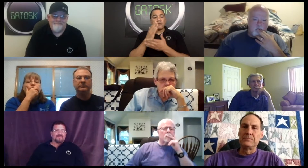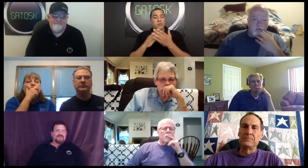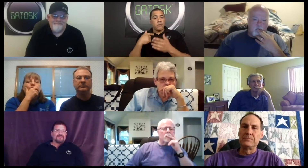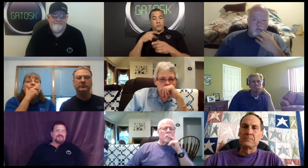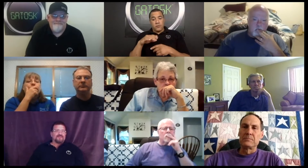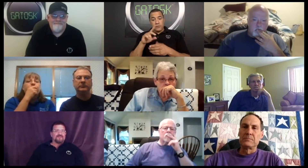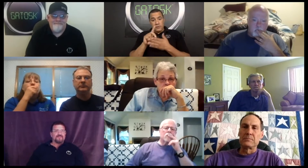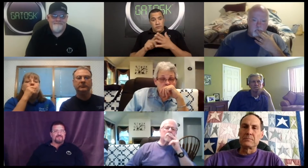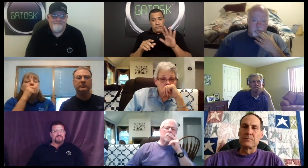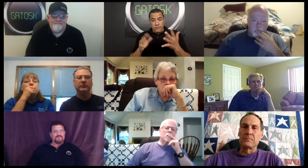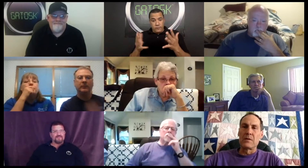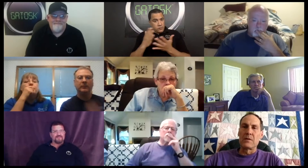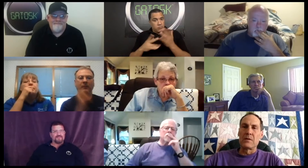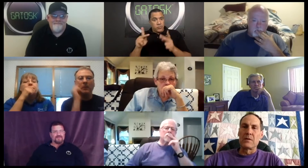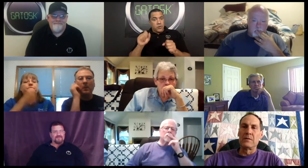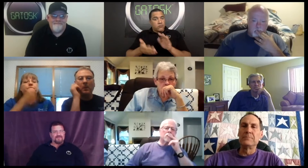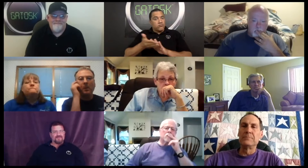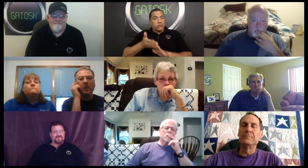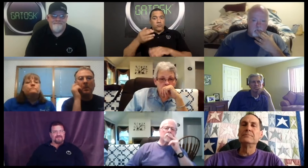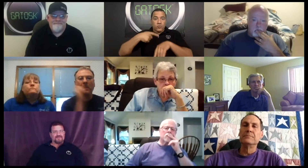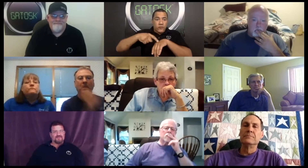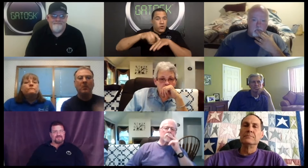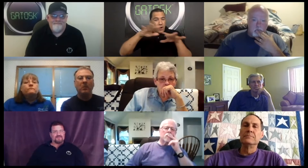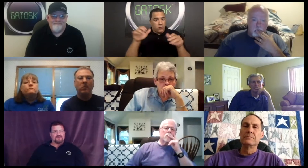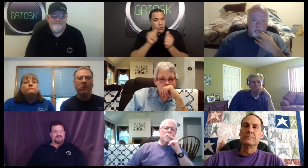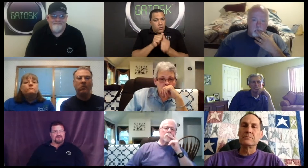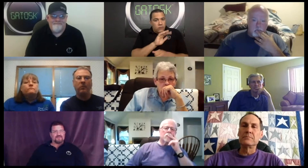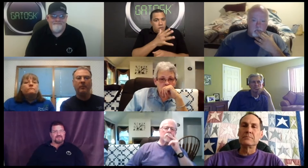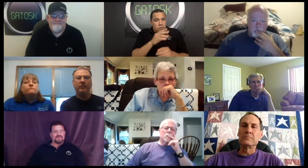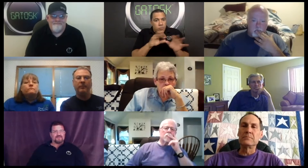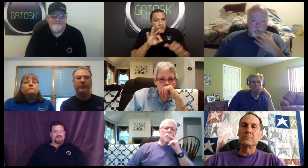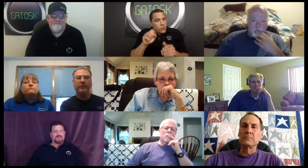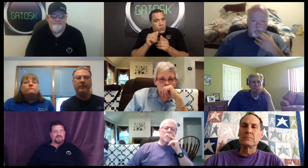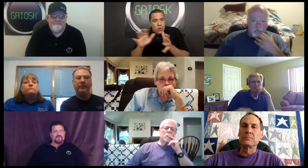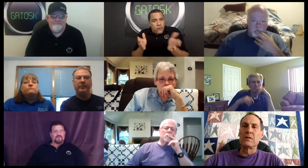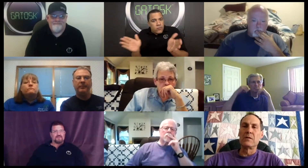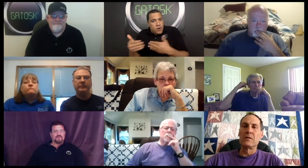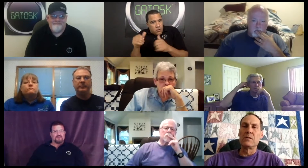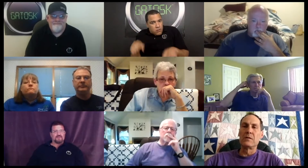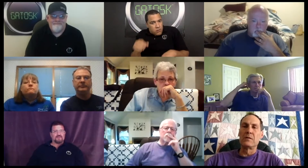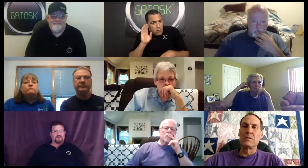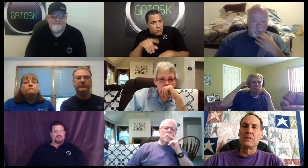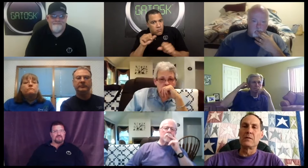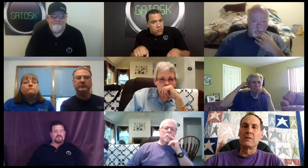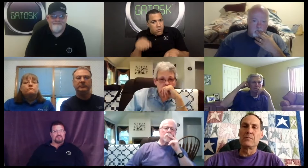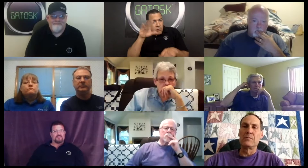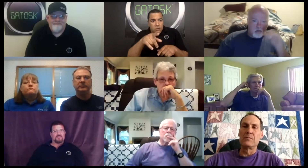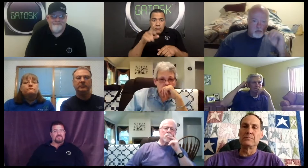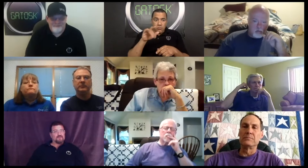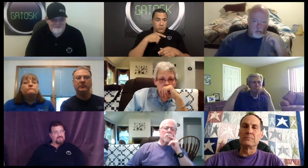that's really good. With the 5 and 5, they can run without having the package. Do you understand? Some of